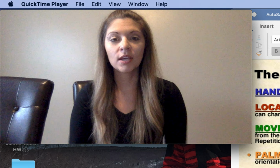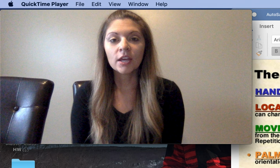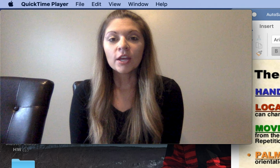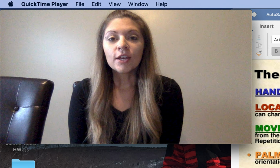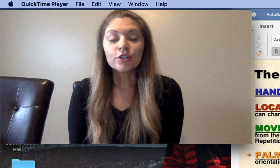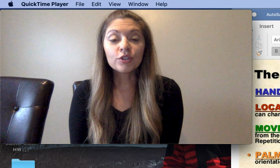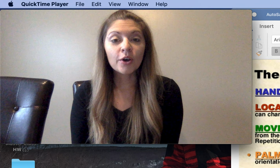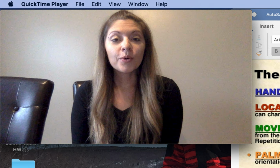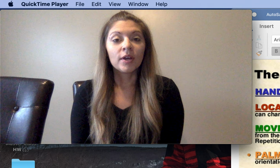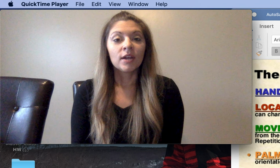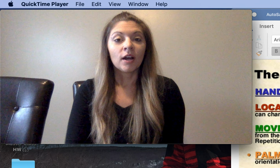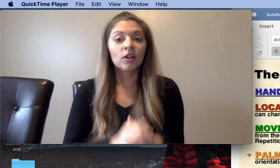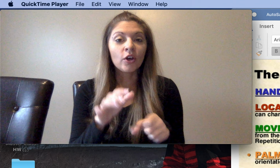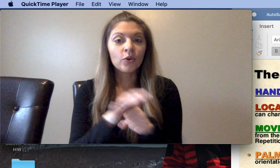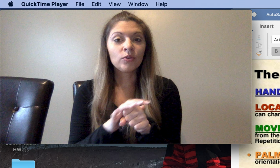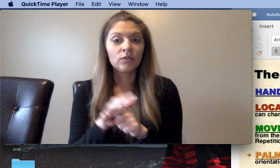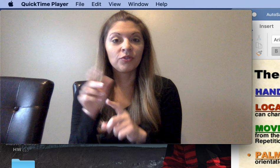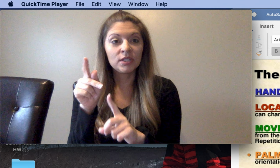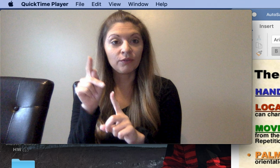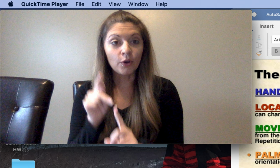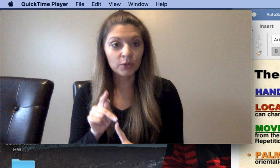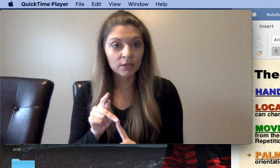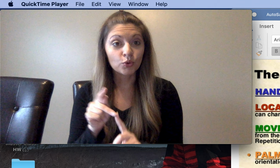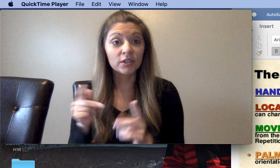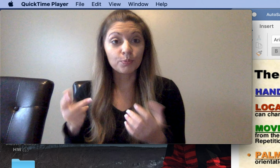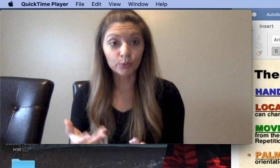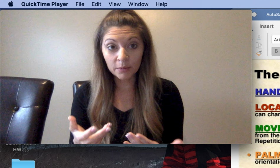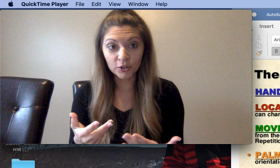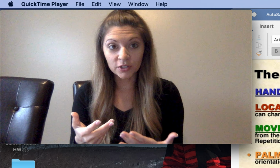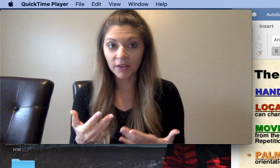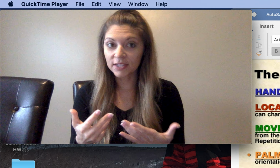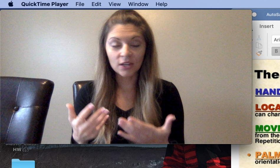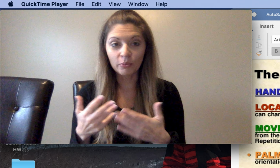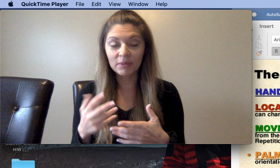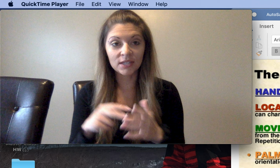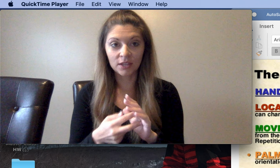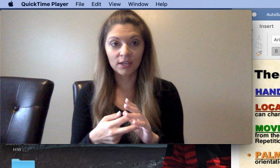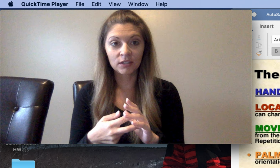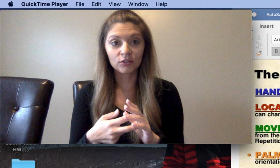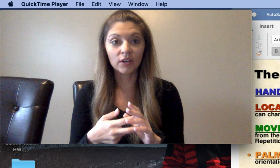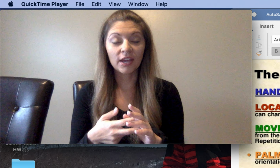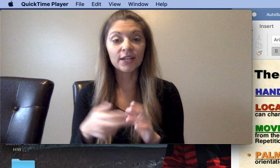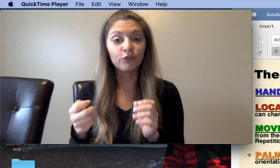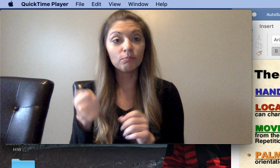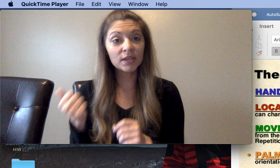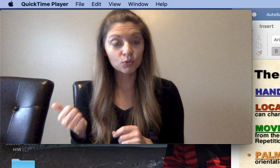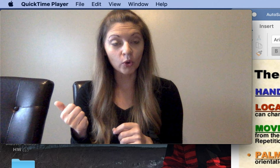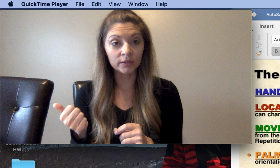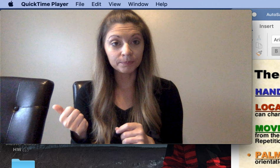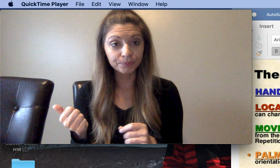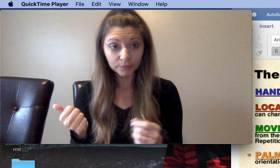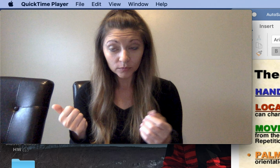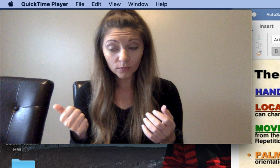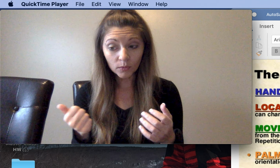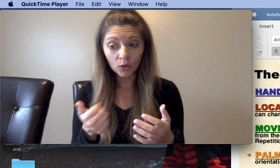chunks. So alone, these phonemes or these parameters of ASL mean nothing. And if you miss